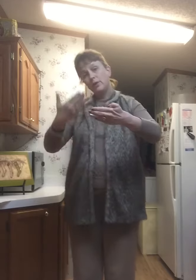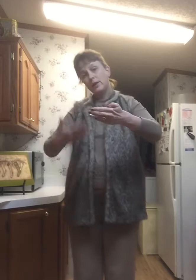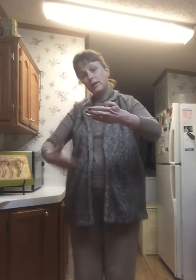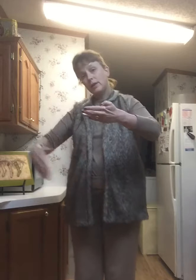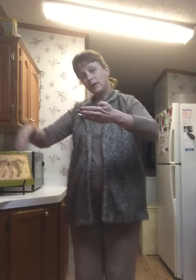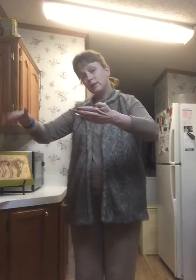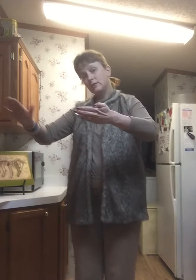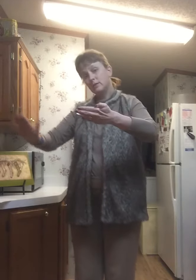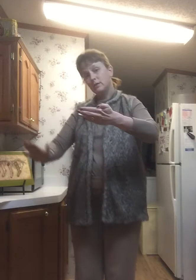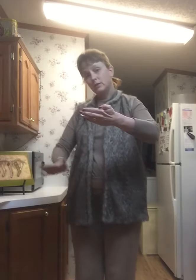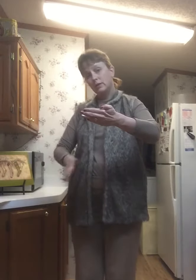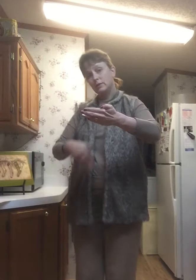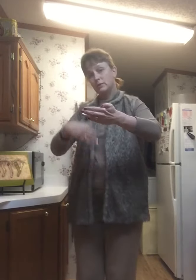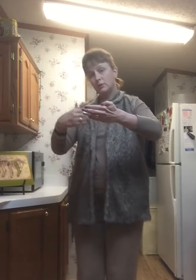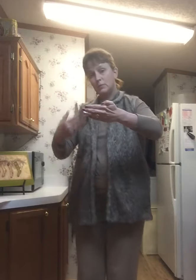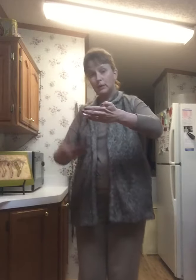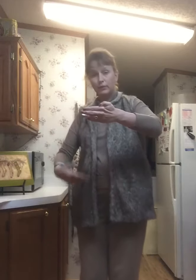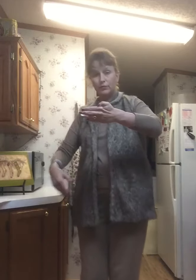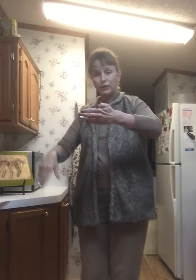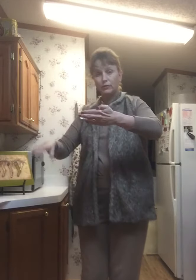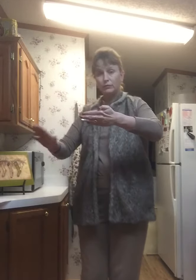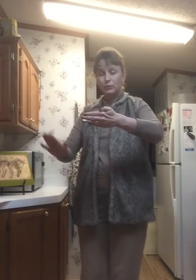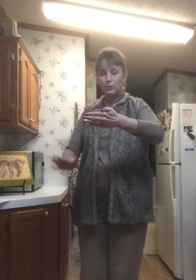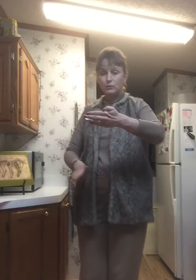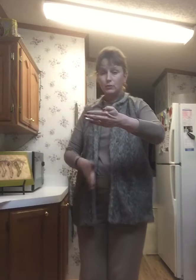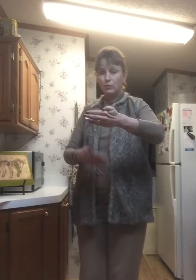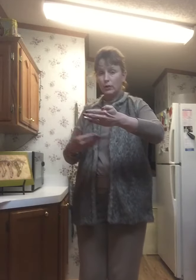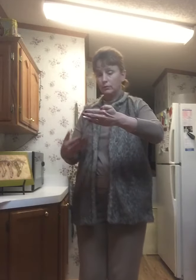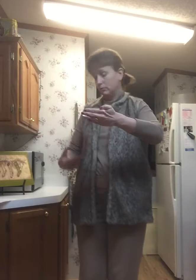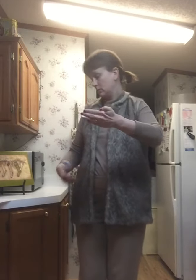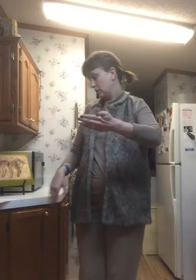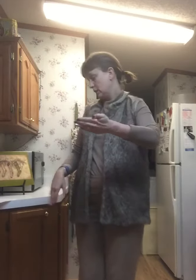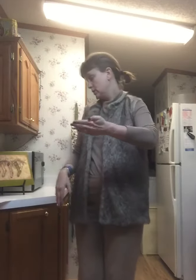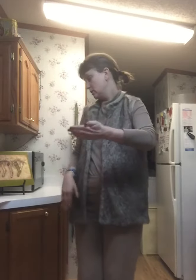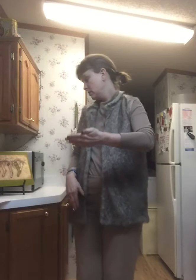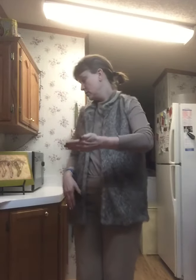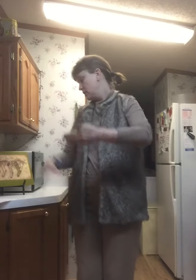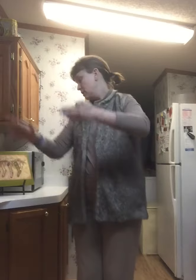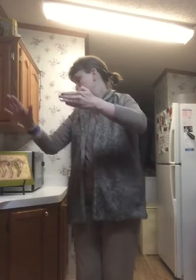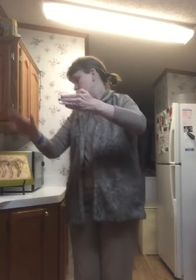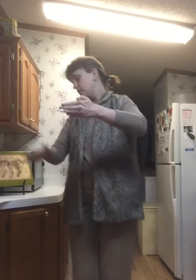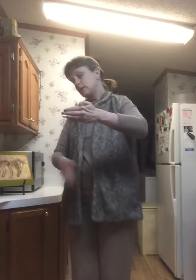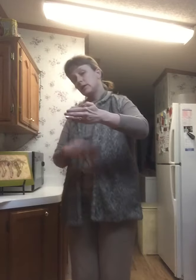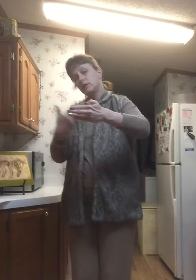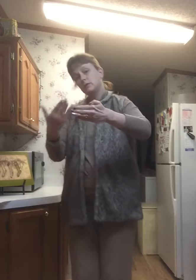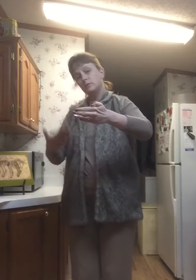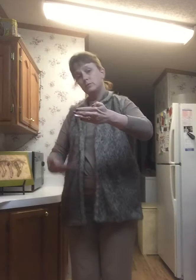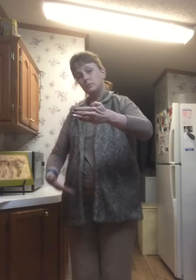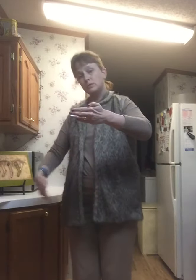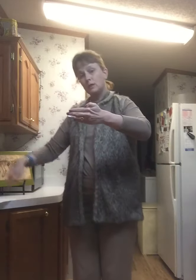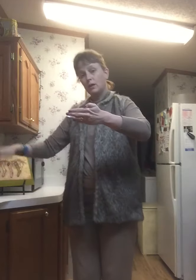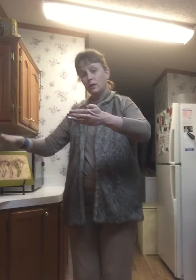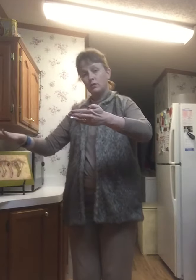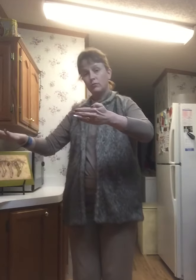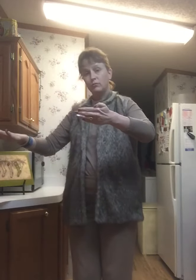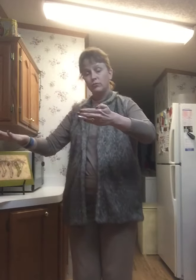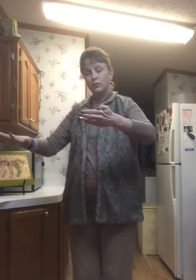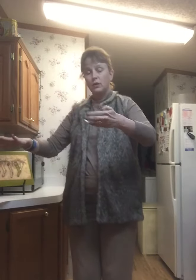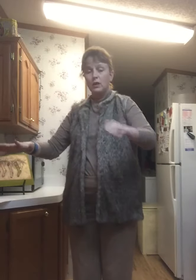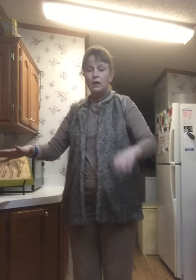right hand is just going to be like a feather floating to the ground, okay? Sweet hymns of, and